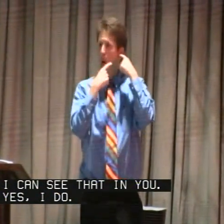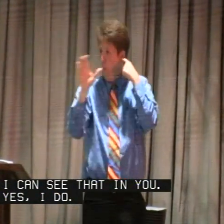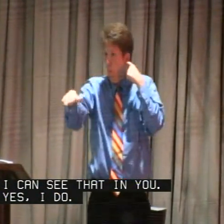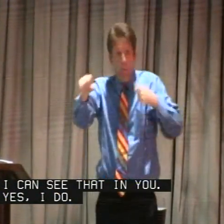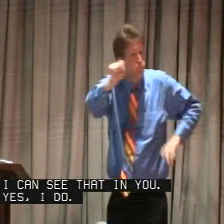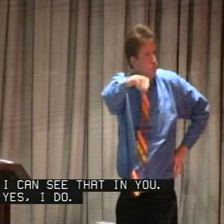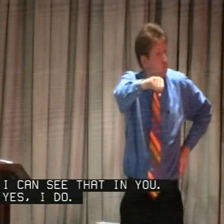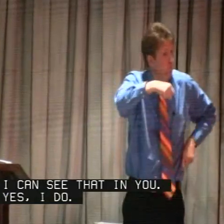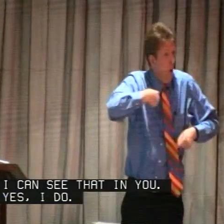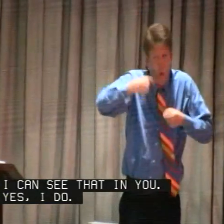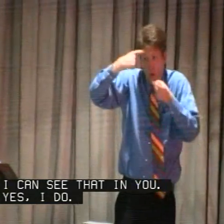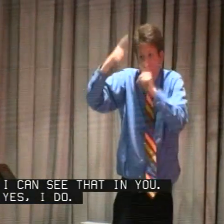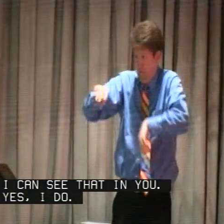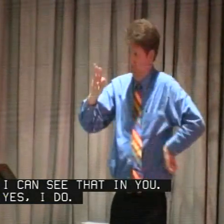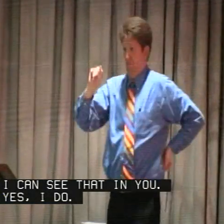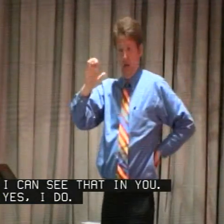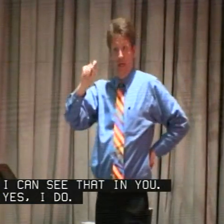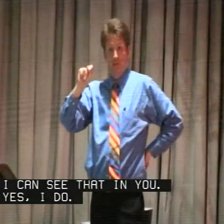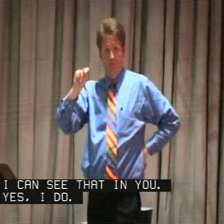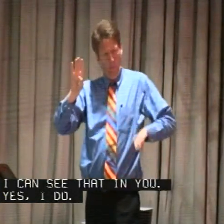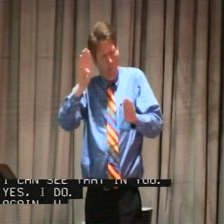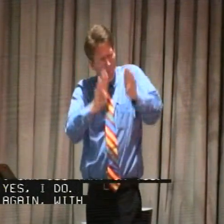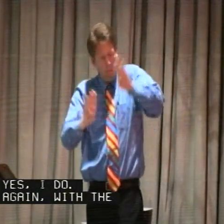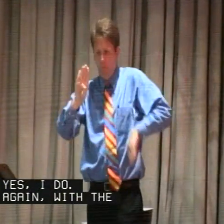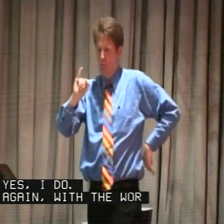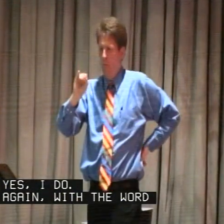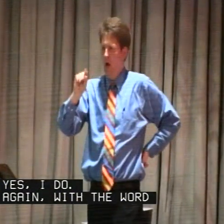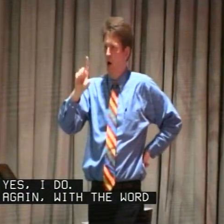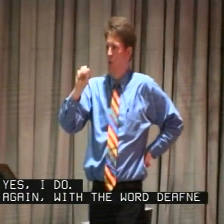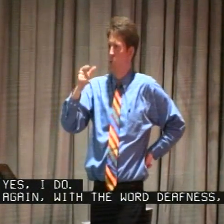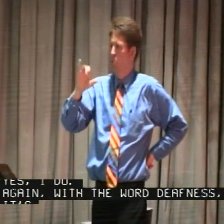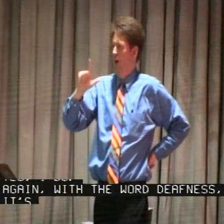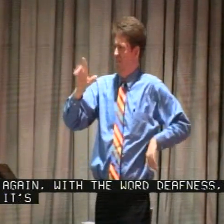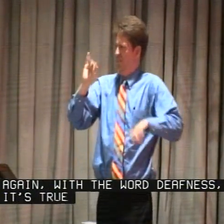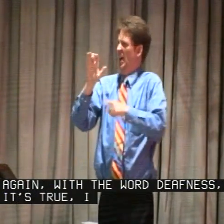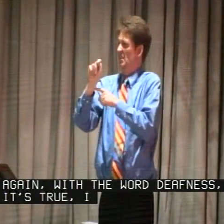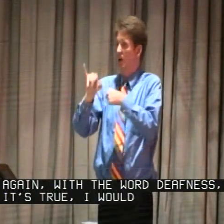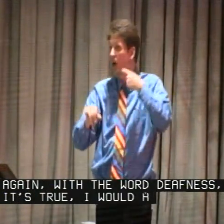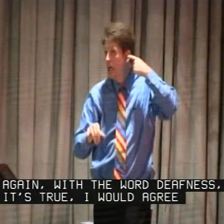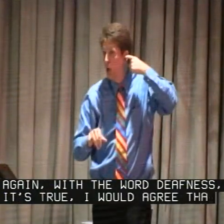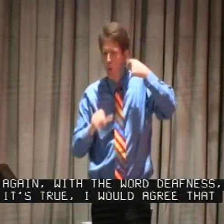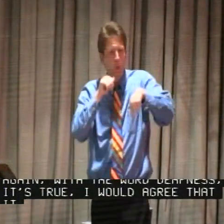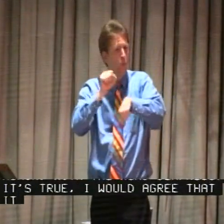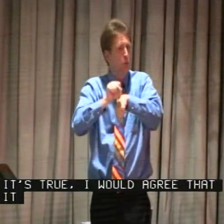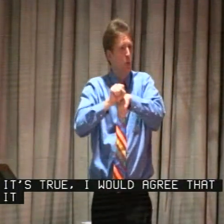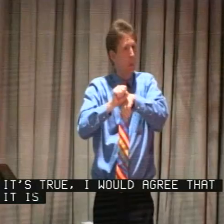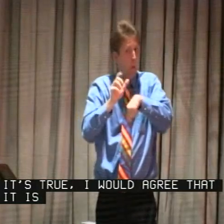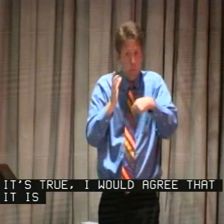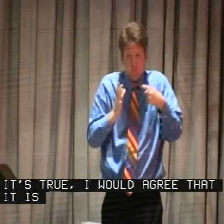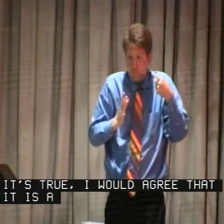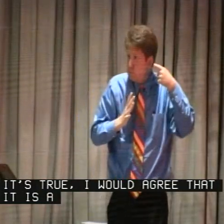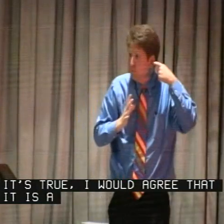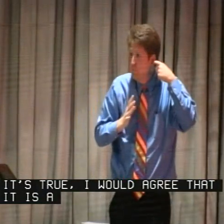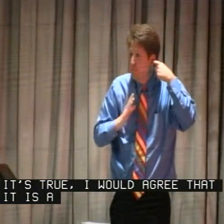Again, with the word deafness, and true, I would agree that it is a biological fact that our ears do not